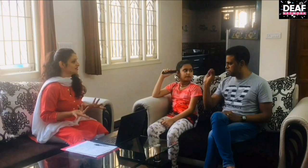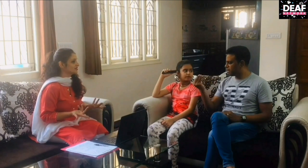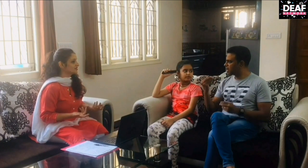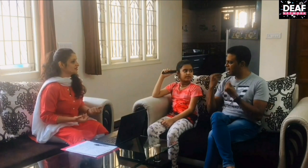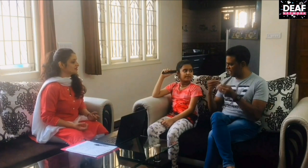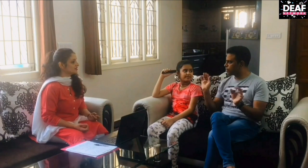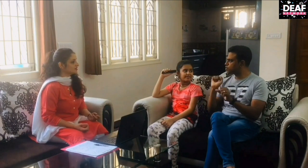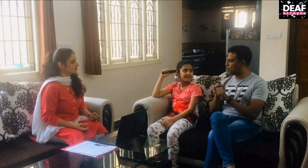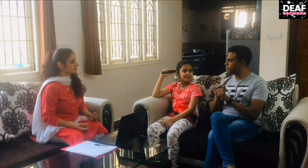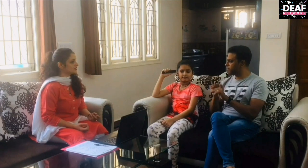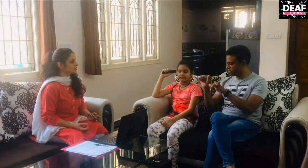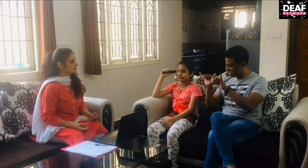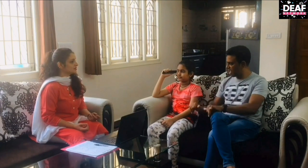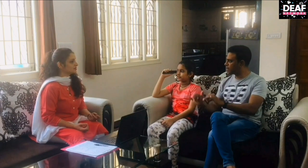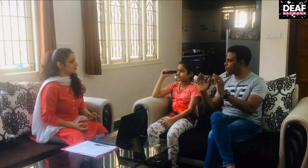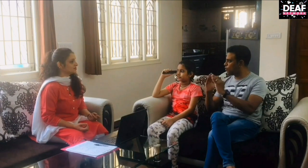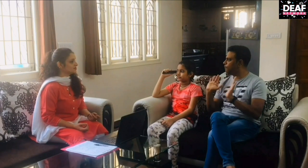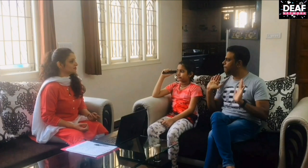Better leave the drop. Stay at home.